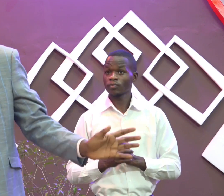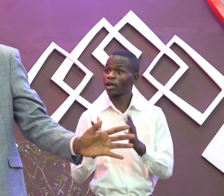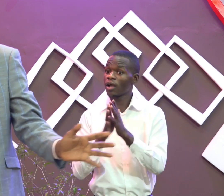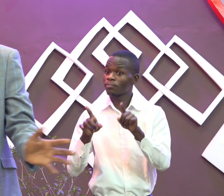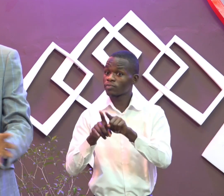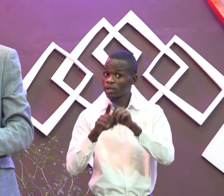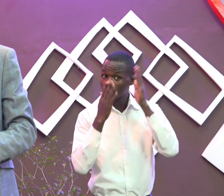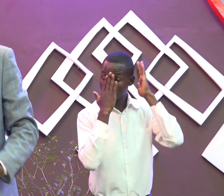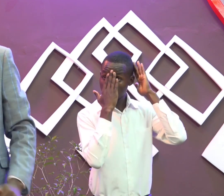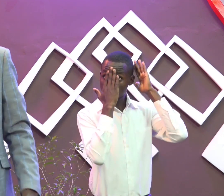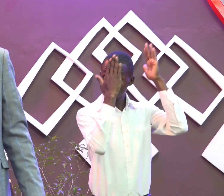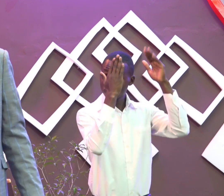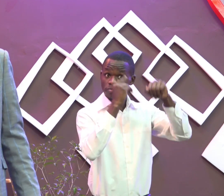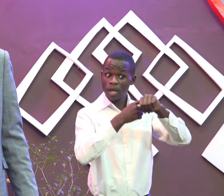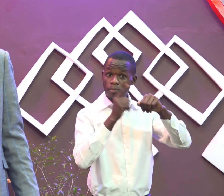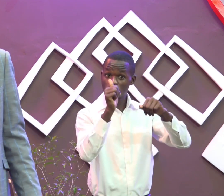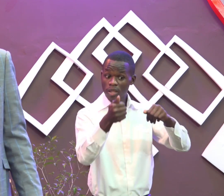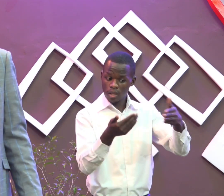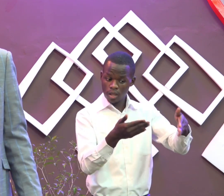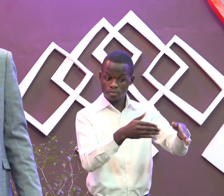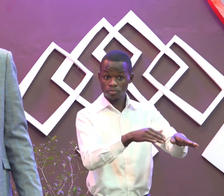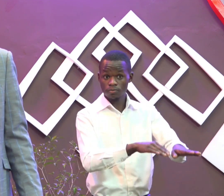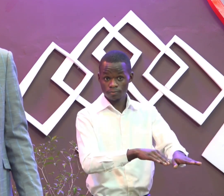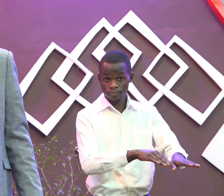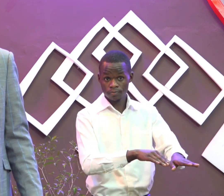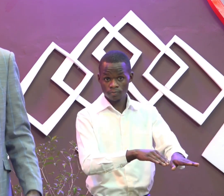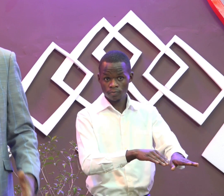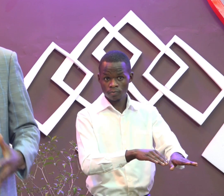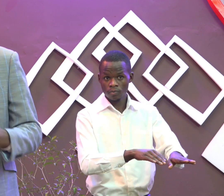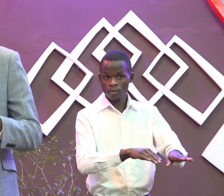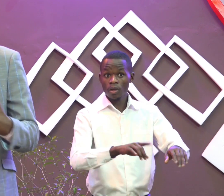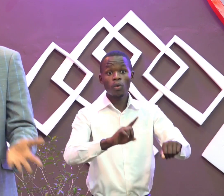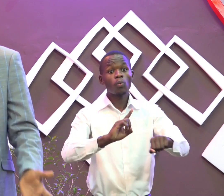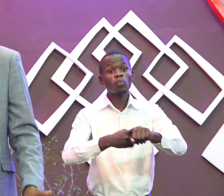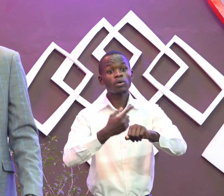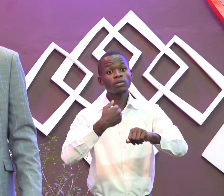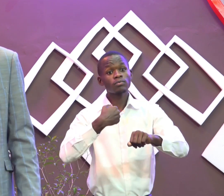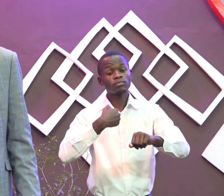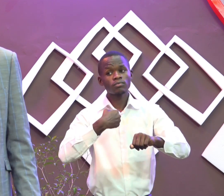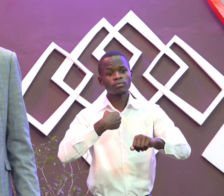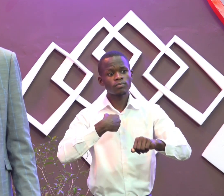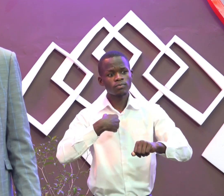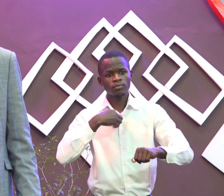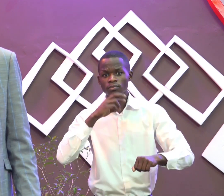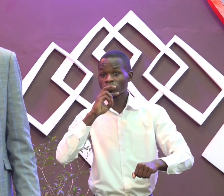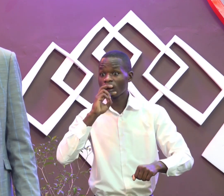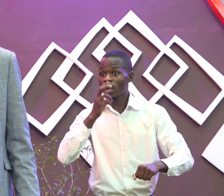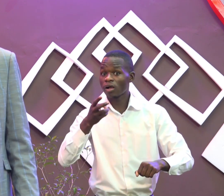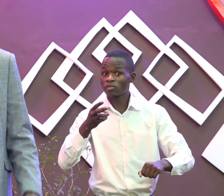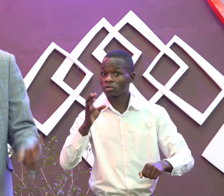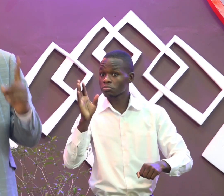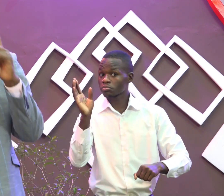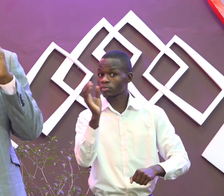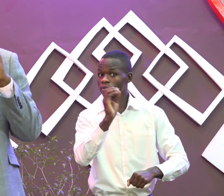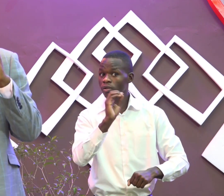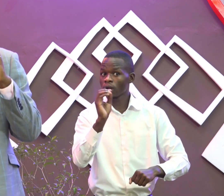bishop atuse kugenda. And up to the time when bishop has left, kazi simuddangamu. I would not answer back.